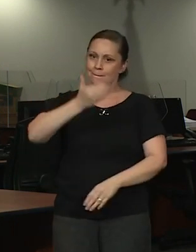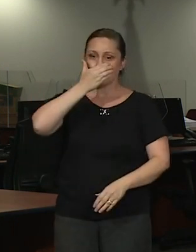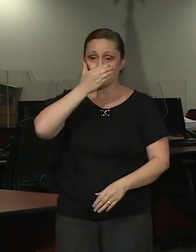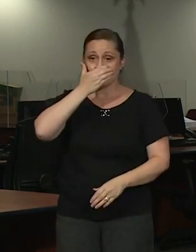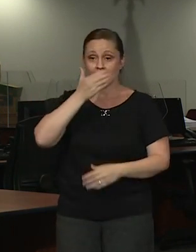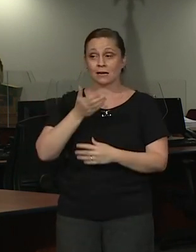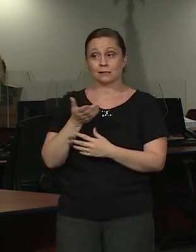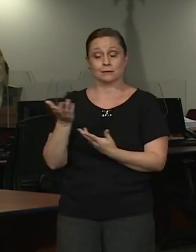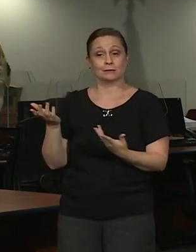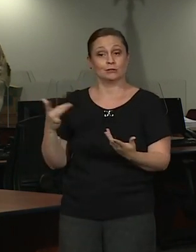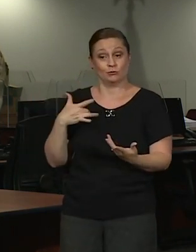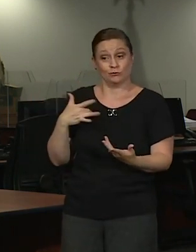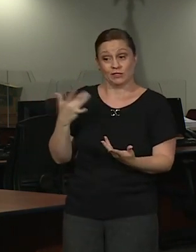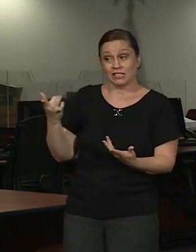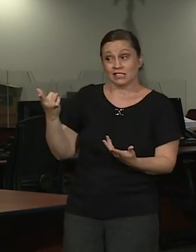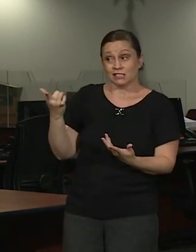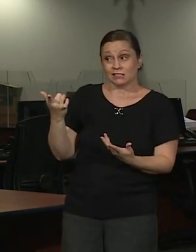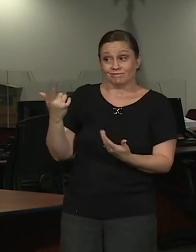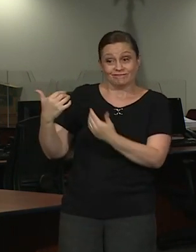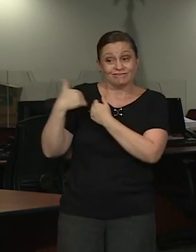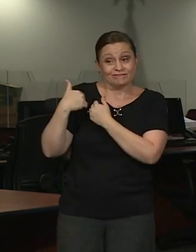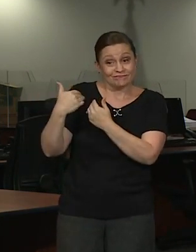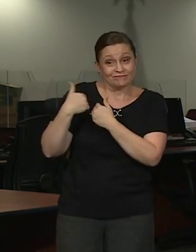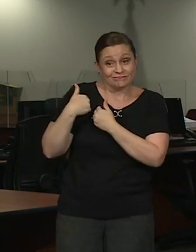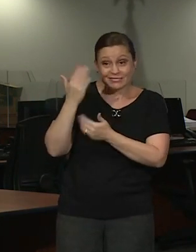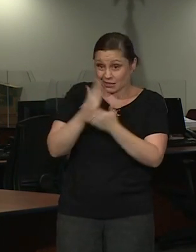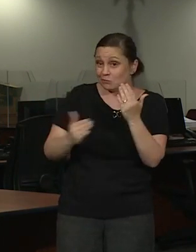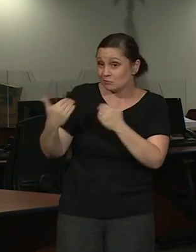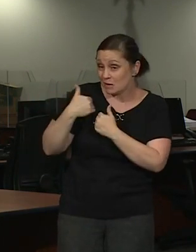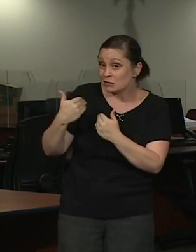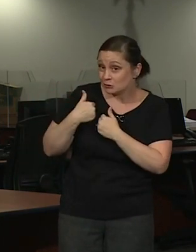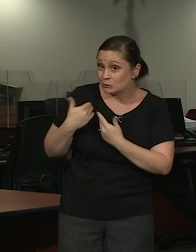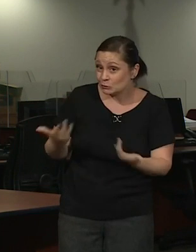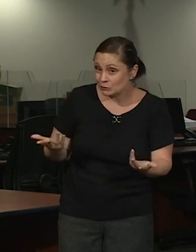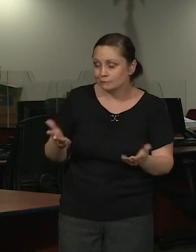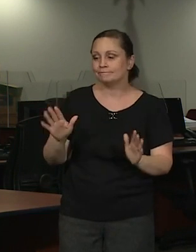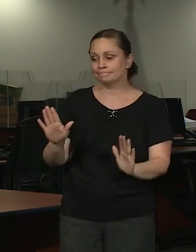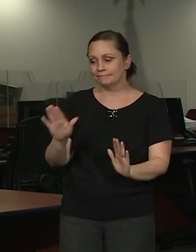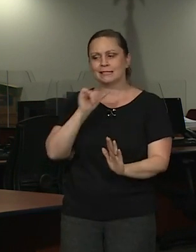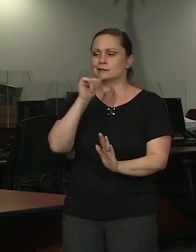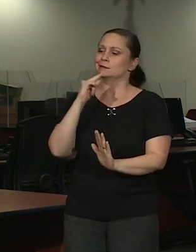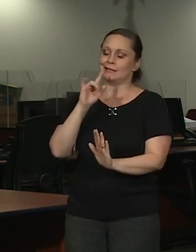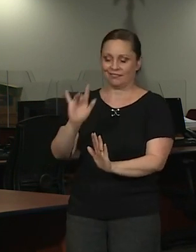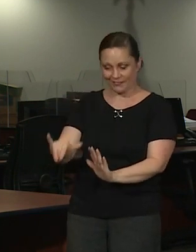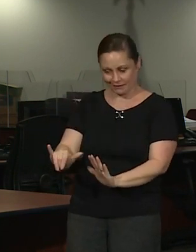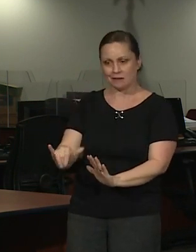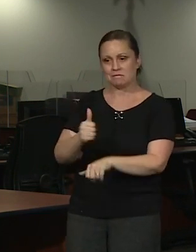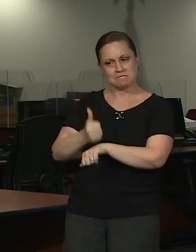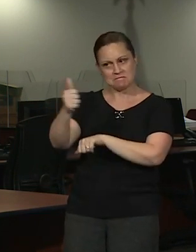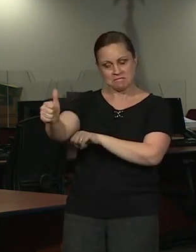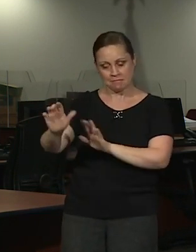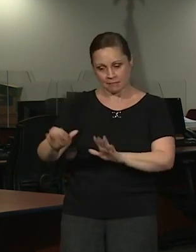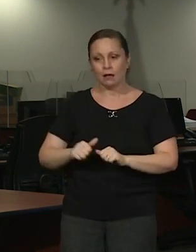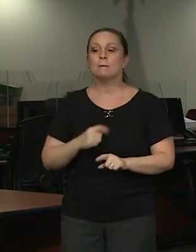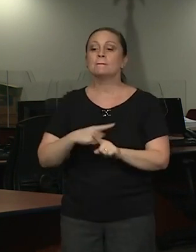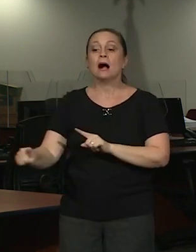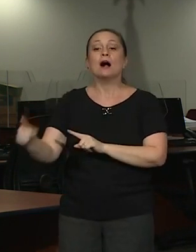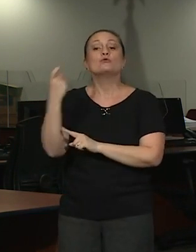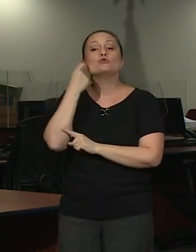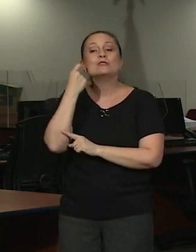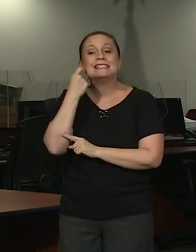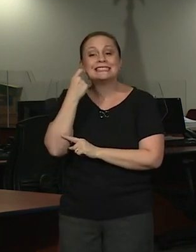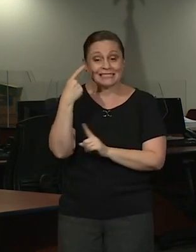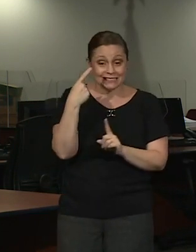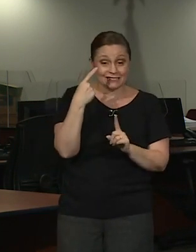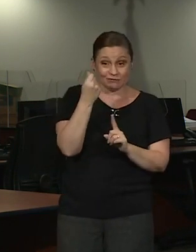seeing? I wouldn't put it that way. I would just say that we have learned over the months, watching not